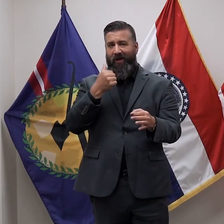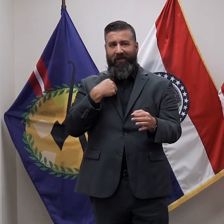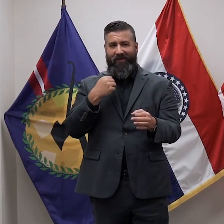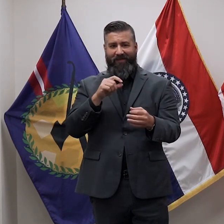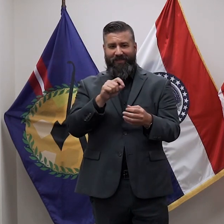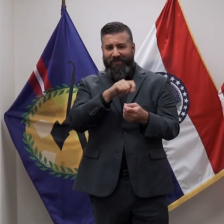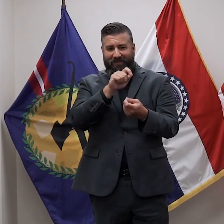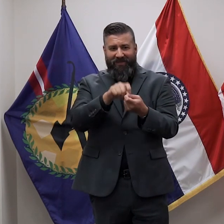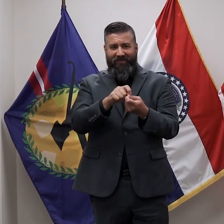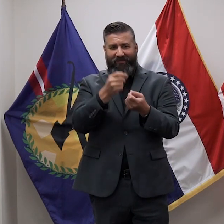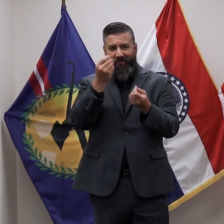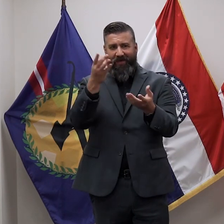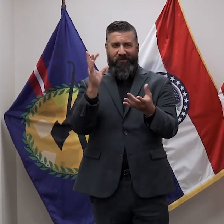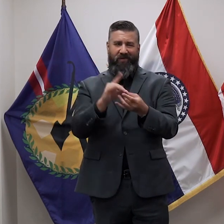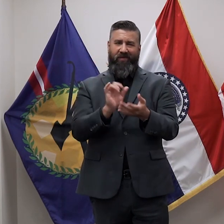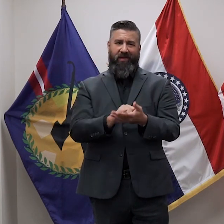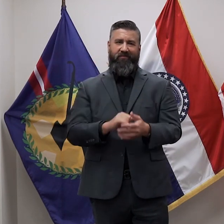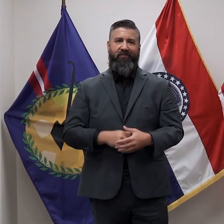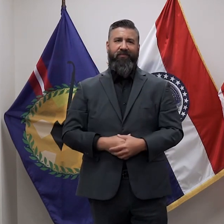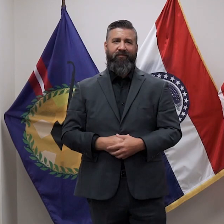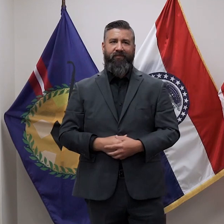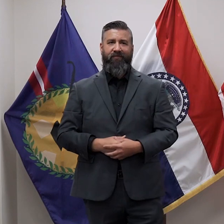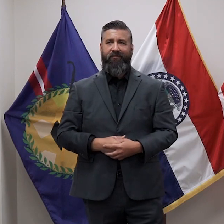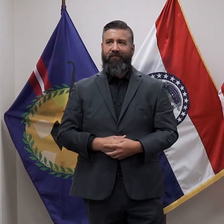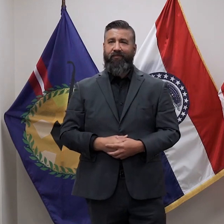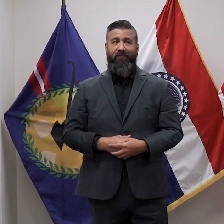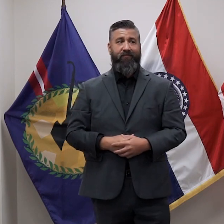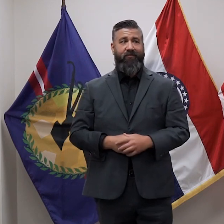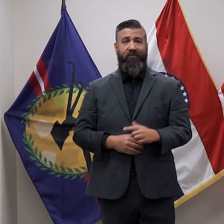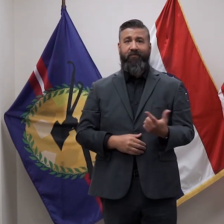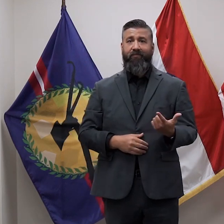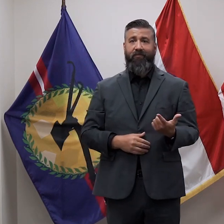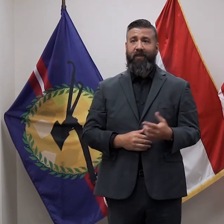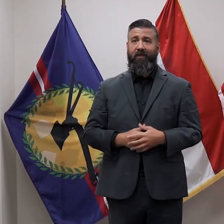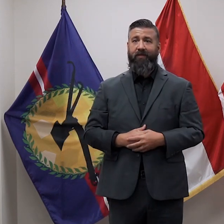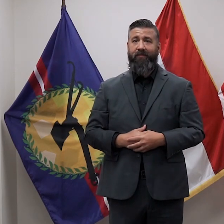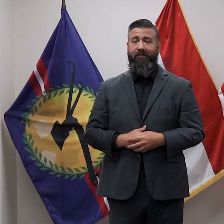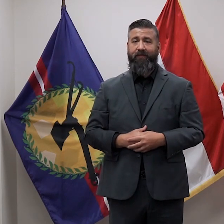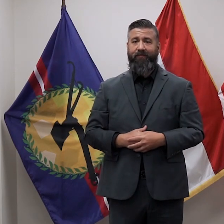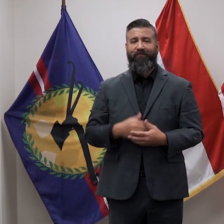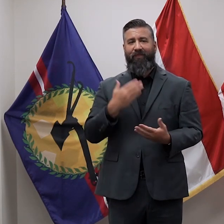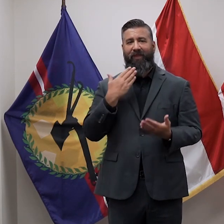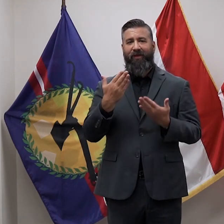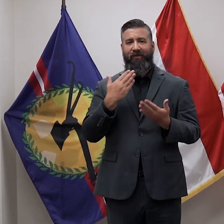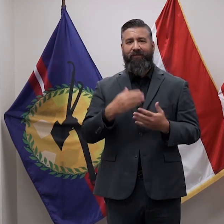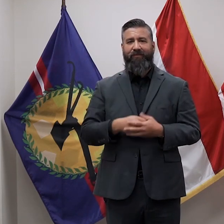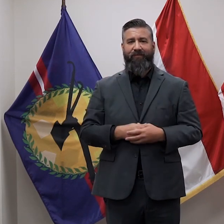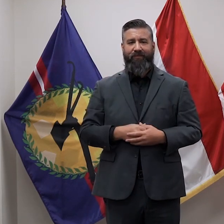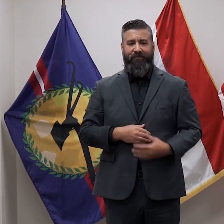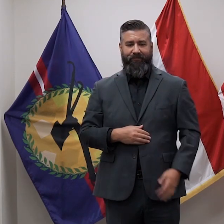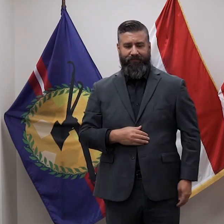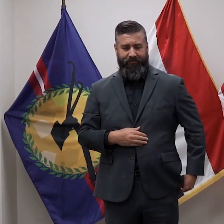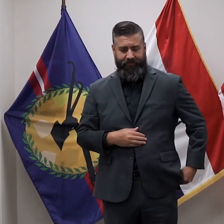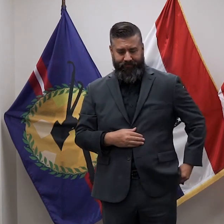insider information on that, though. Anyone else? Thank you. Thank you. Thanks. Thank you.